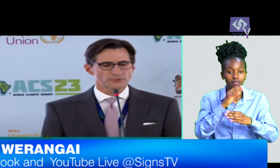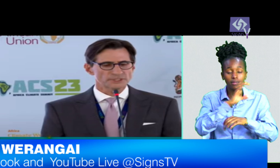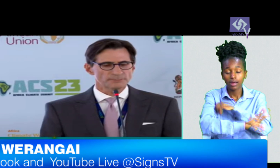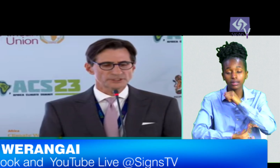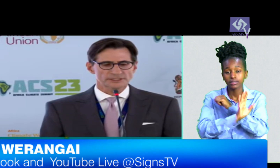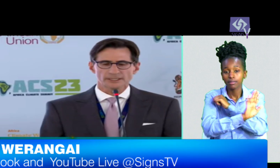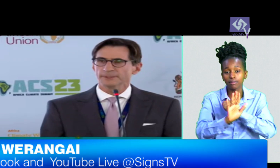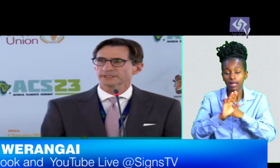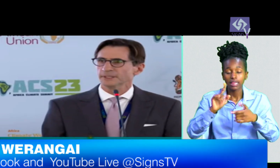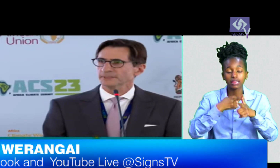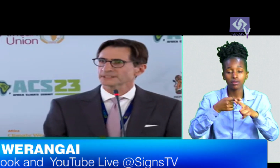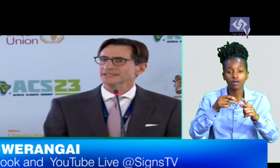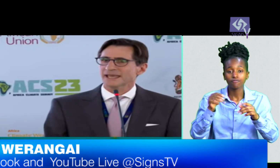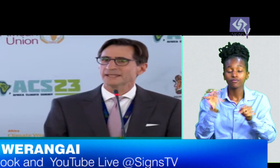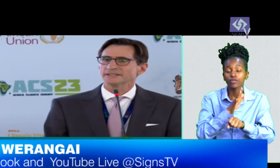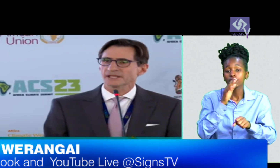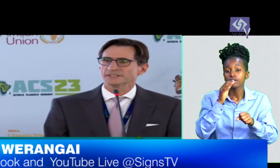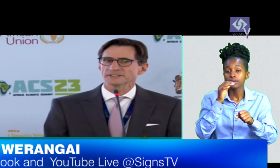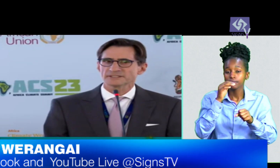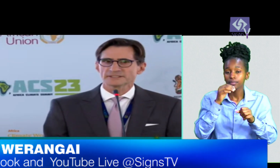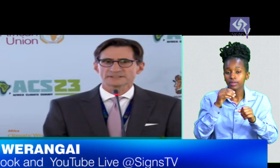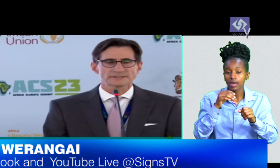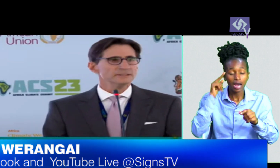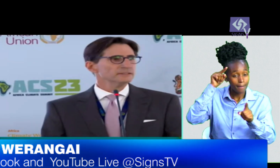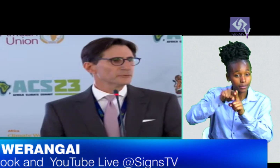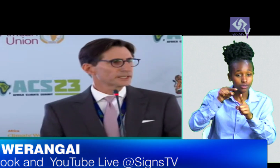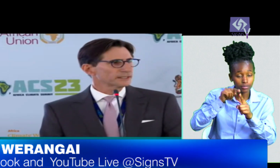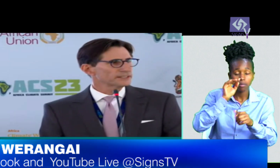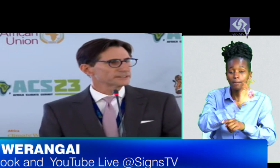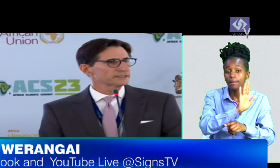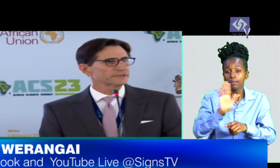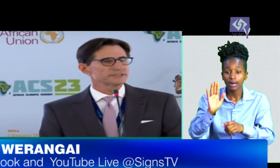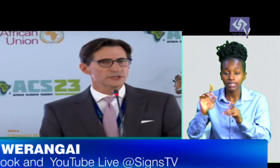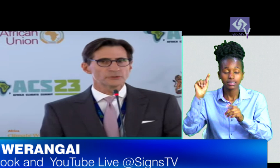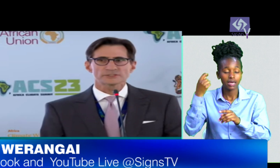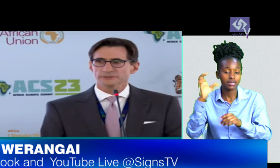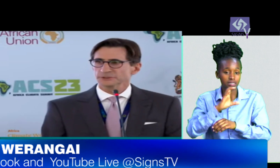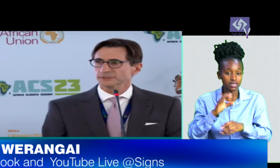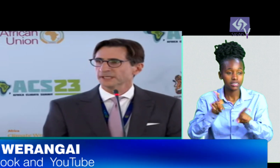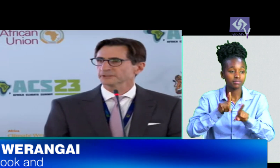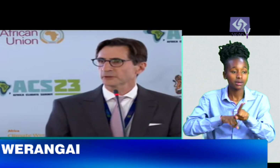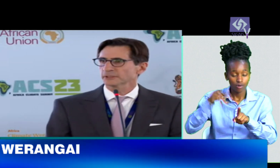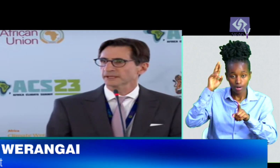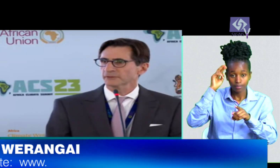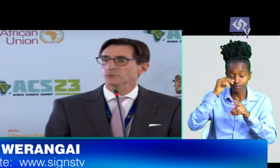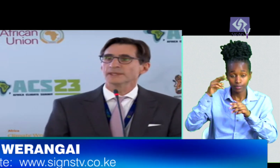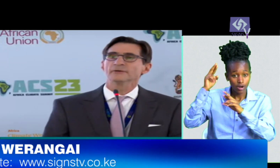and most ambitious climate commitments and engage its citizens, recognizing that there is no solution at the local level